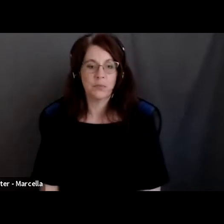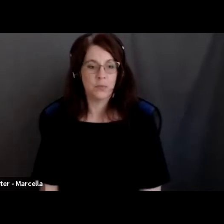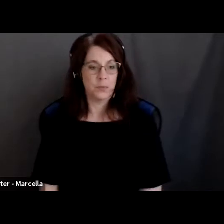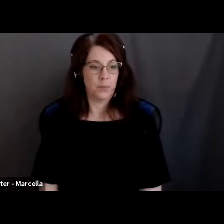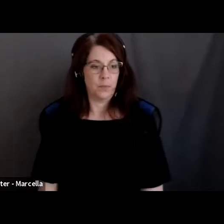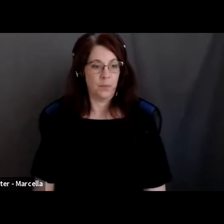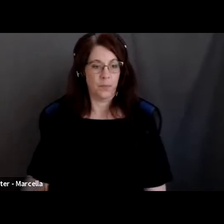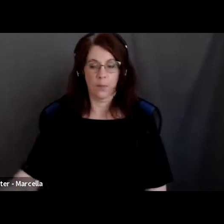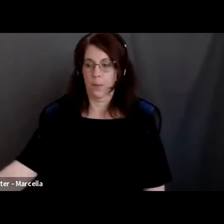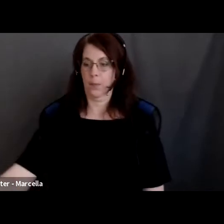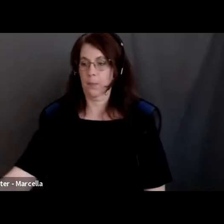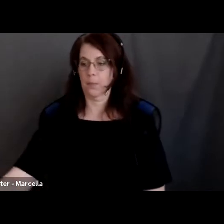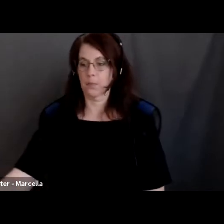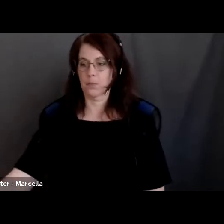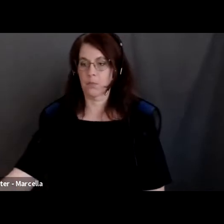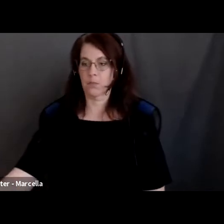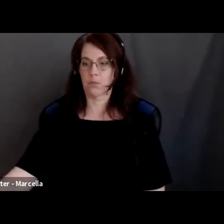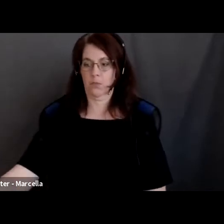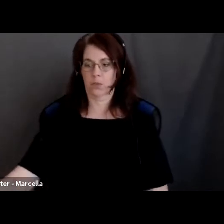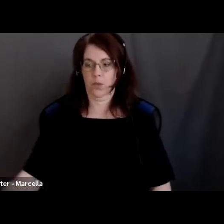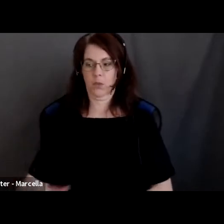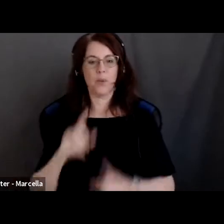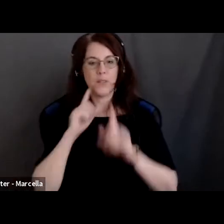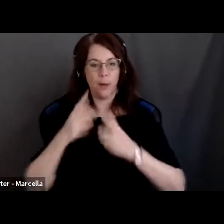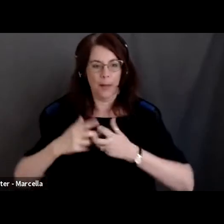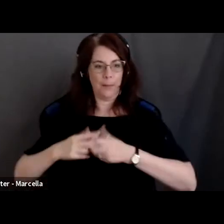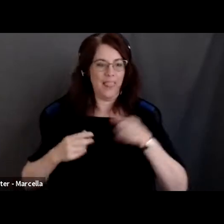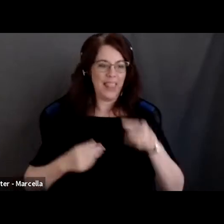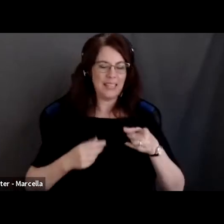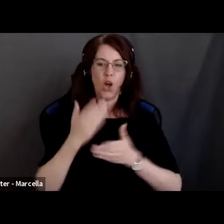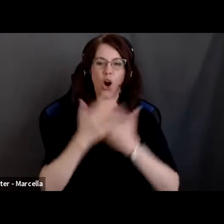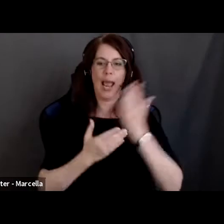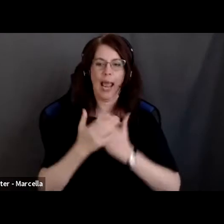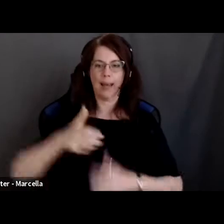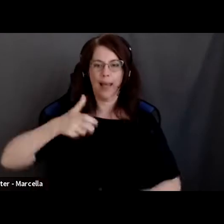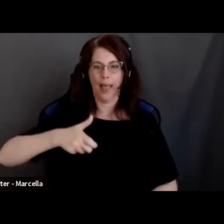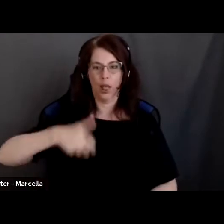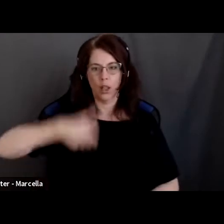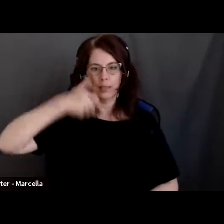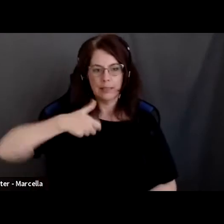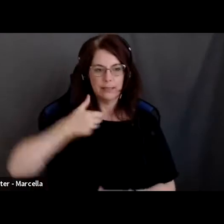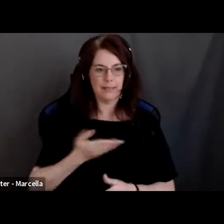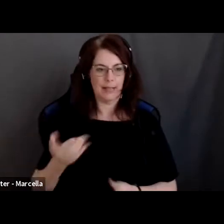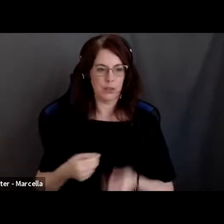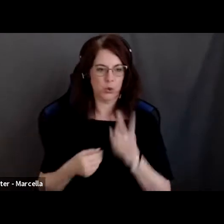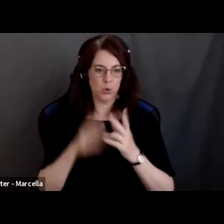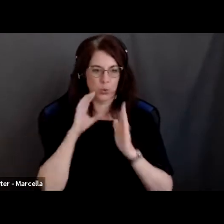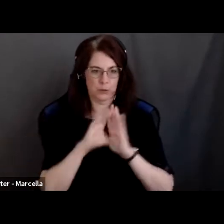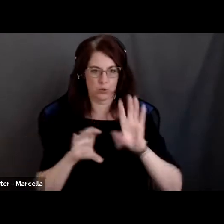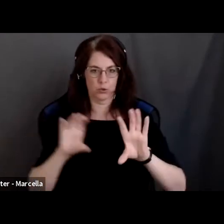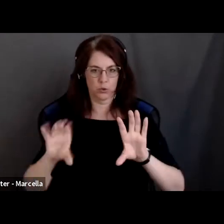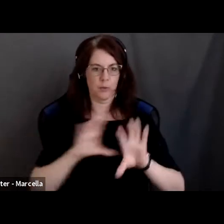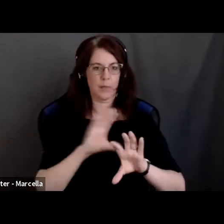so high-tech flatware. So we've talked about automatic feeders. These are handheld devices. These are 2 items from the